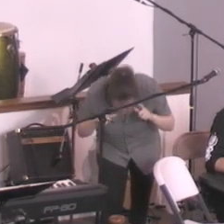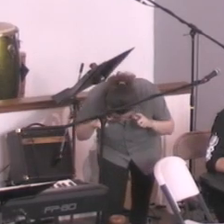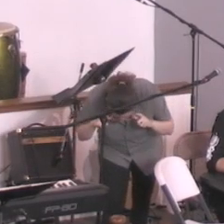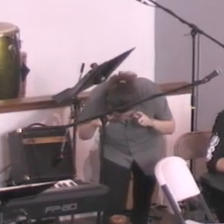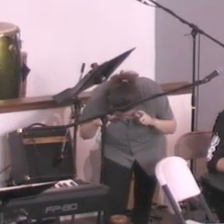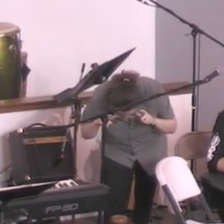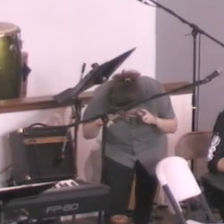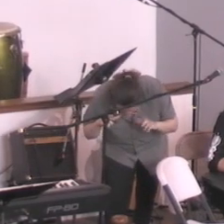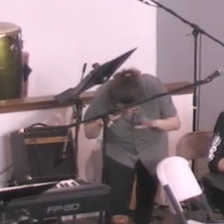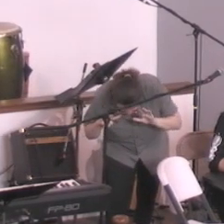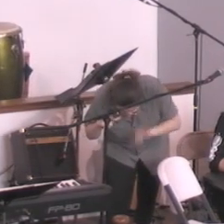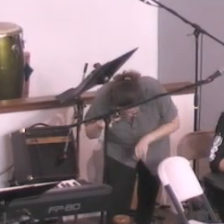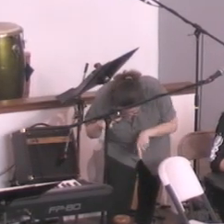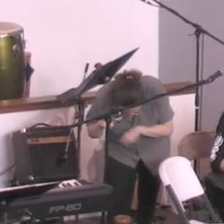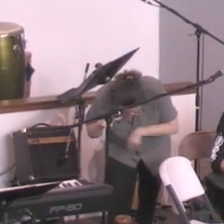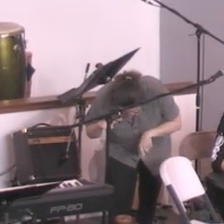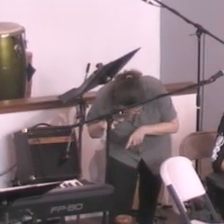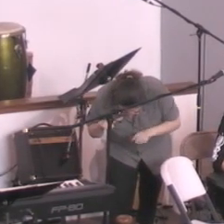in a place